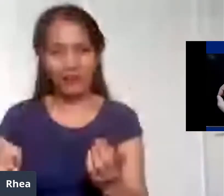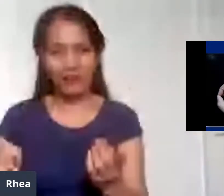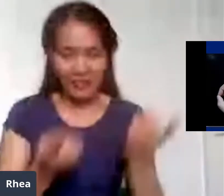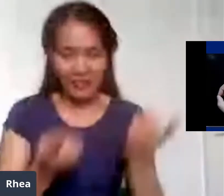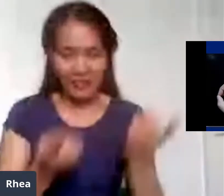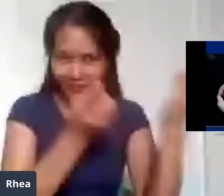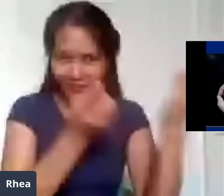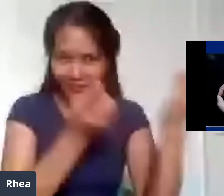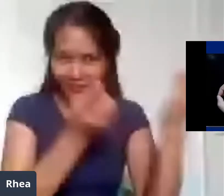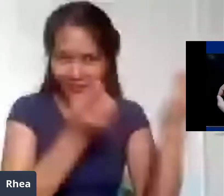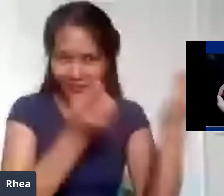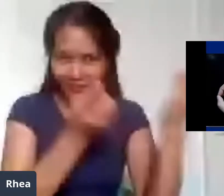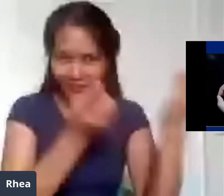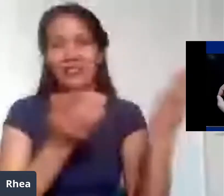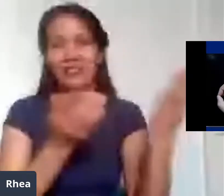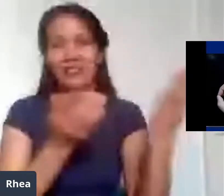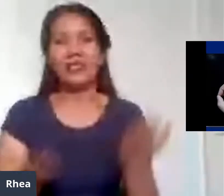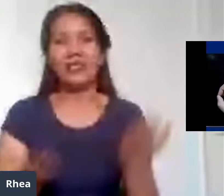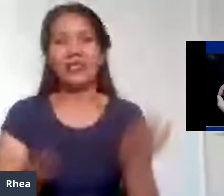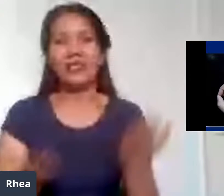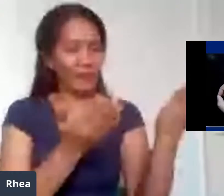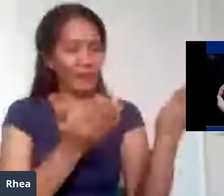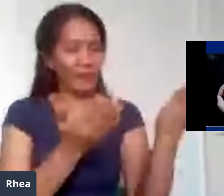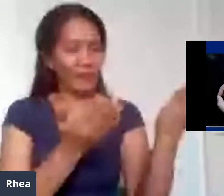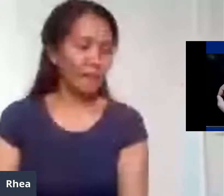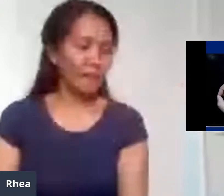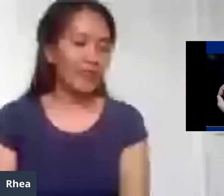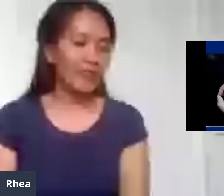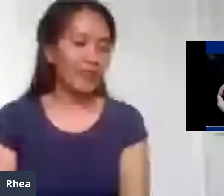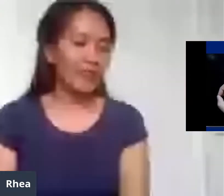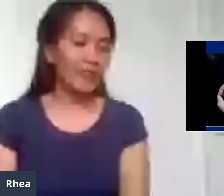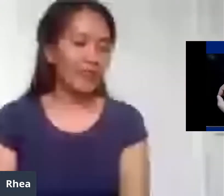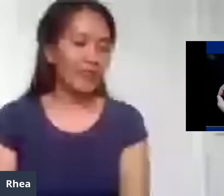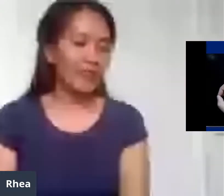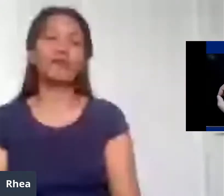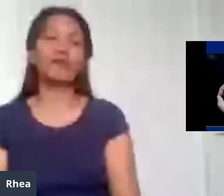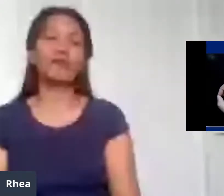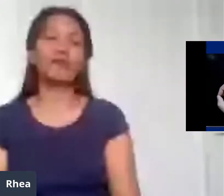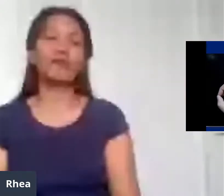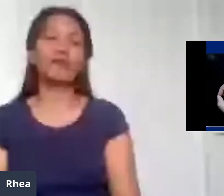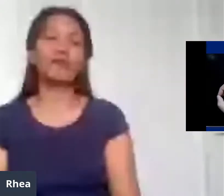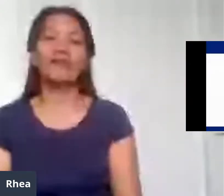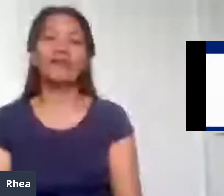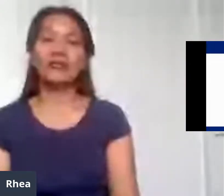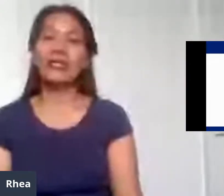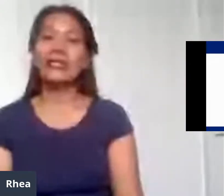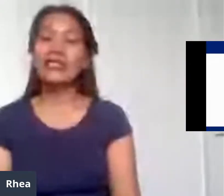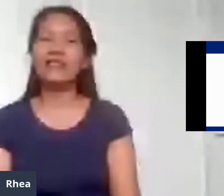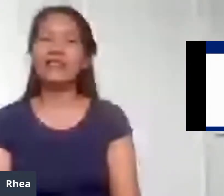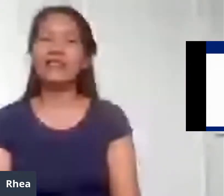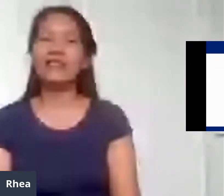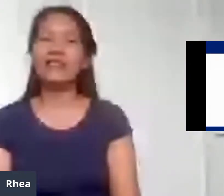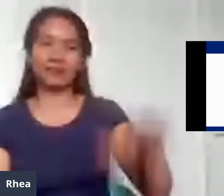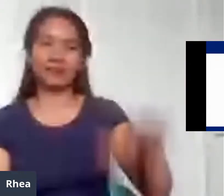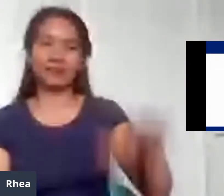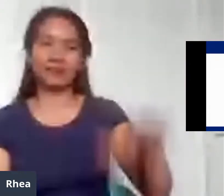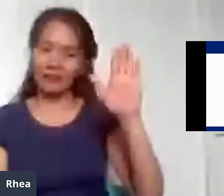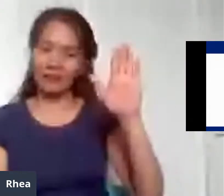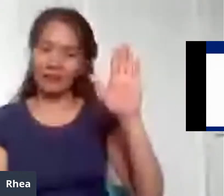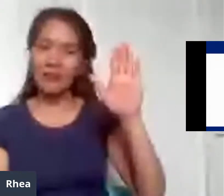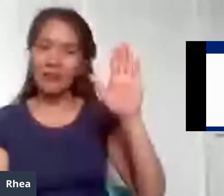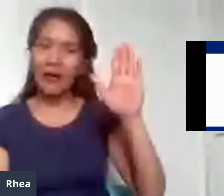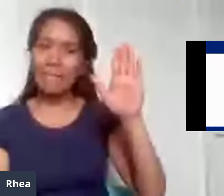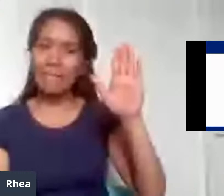verb, deliver them, or delivery, to bring. Next, letter